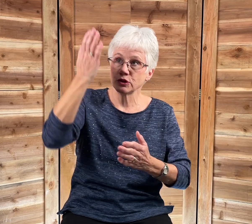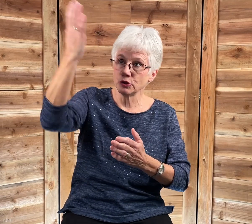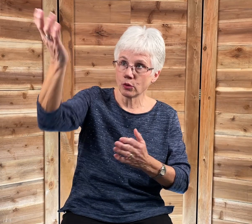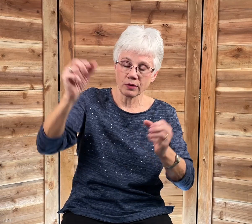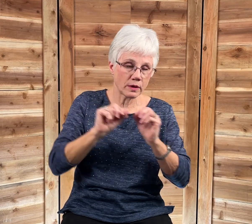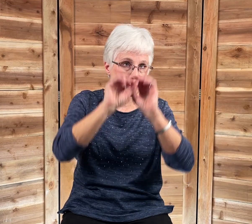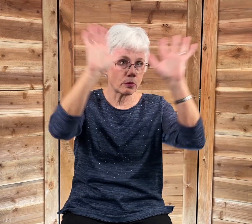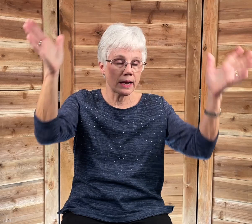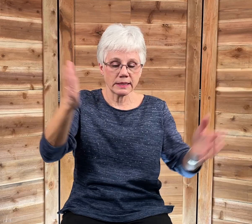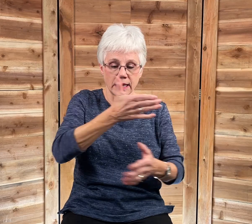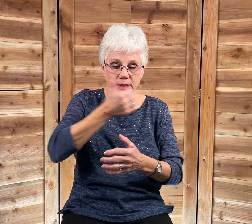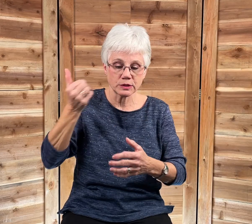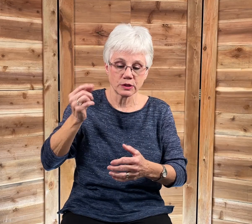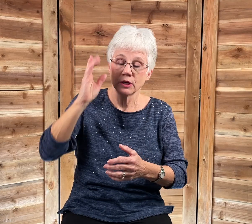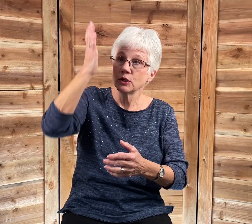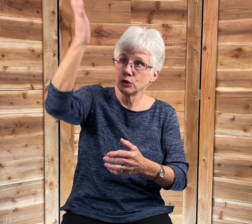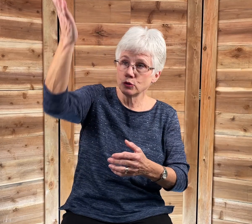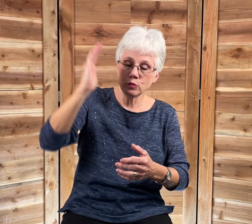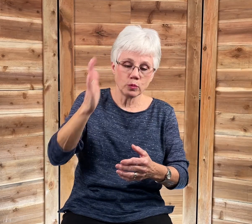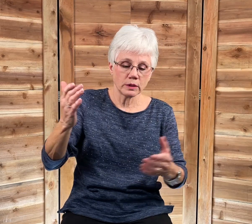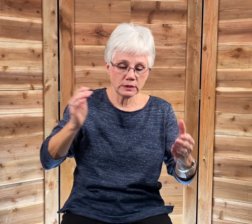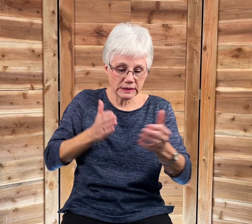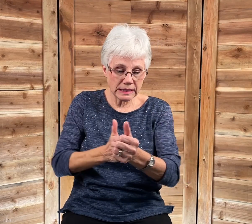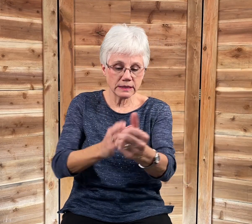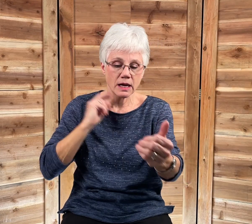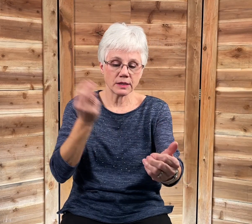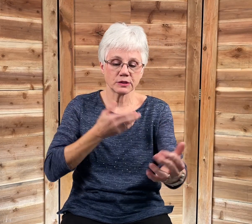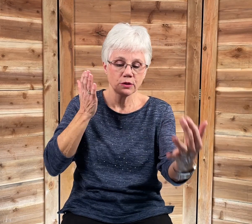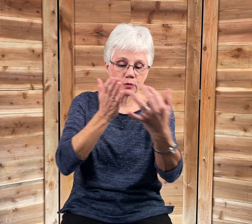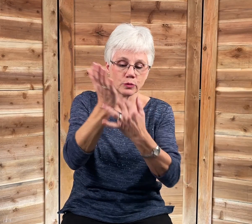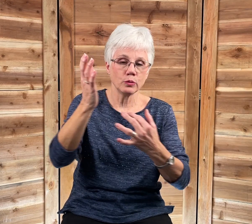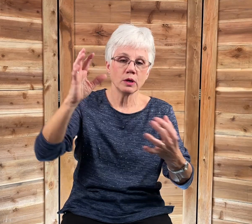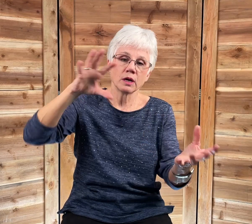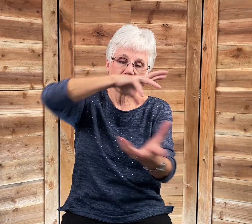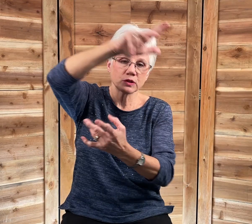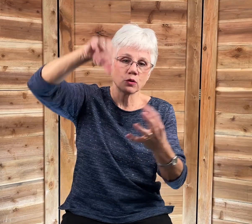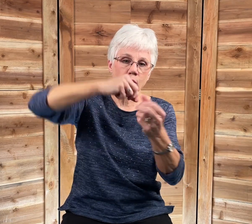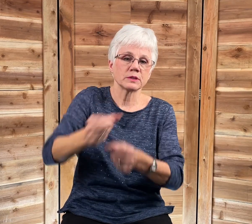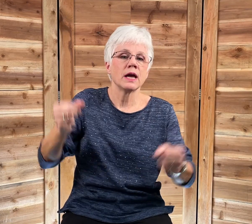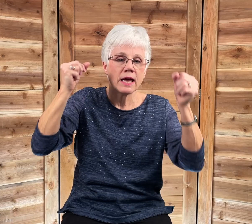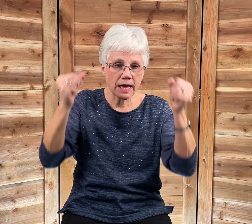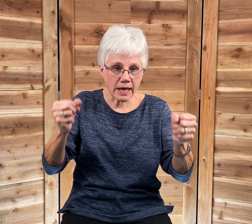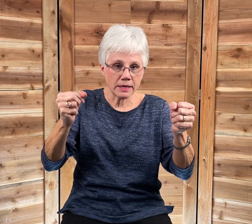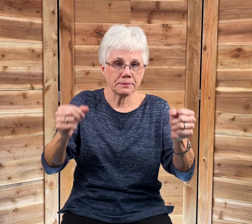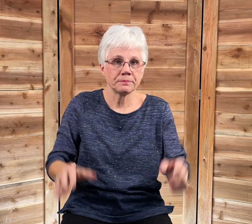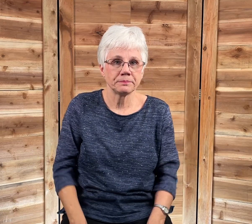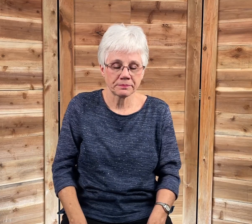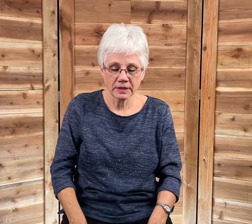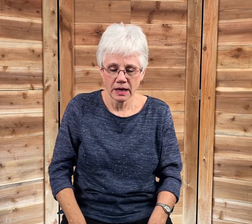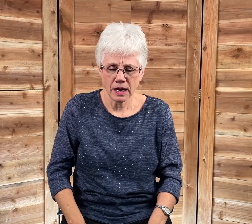us, you're the brightest, you will lead us through the storms.